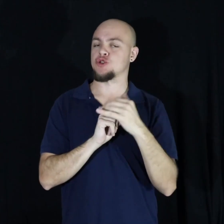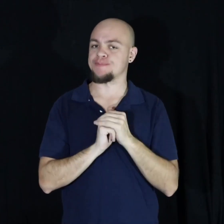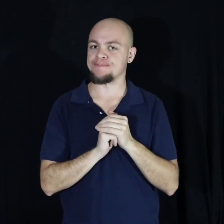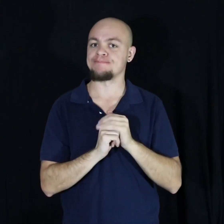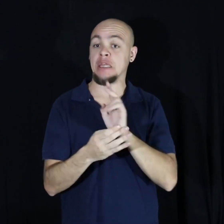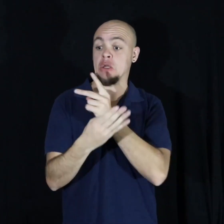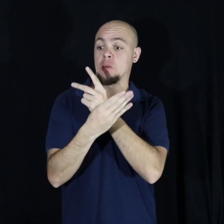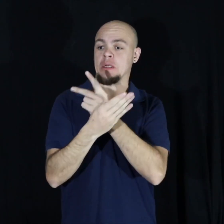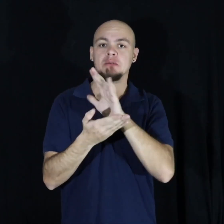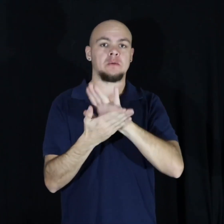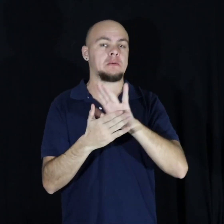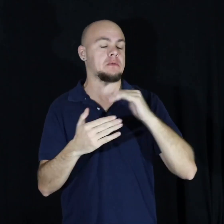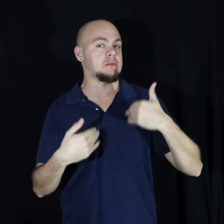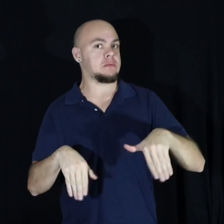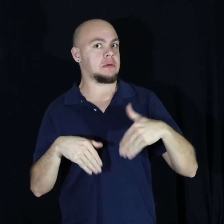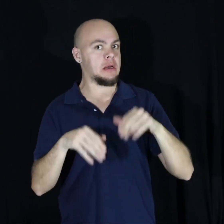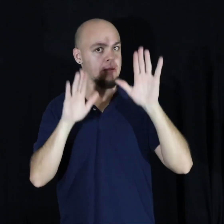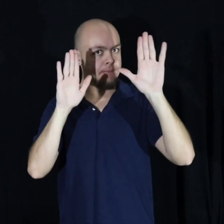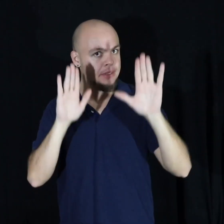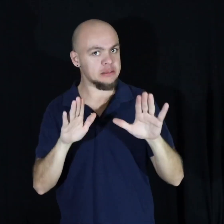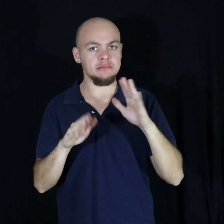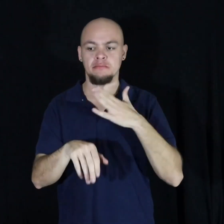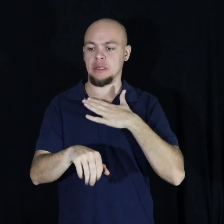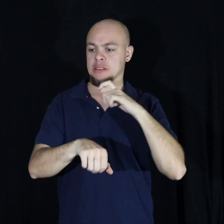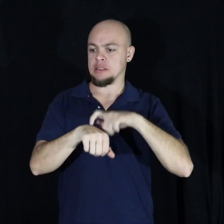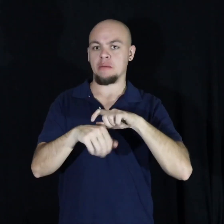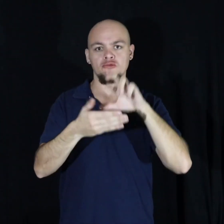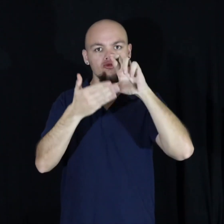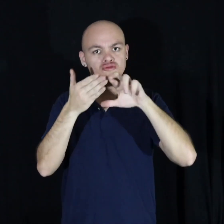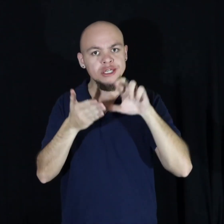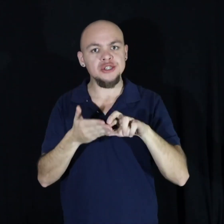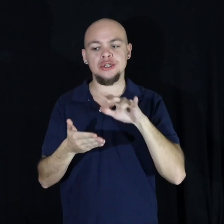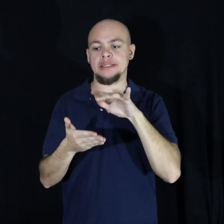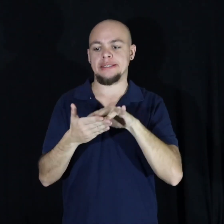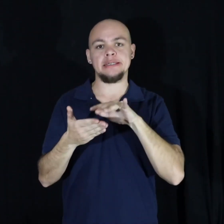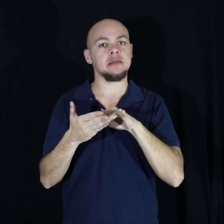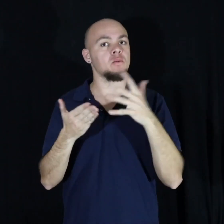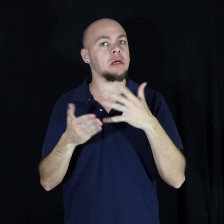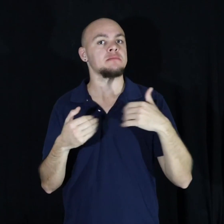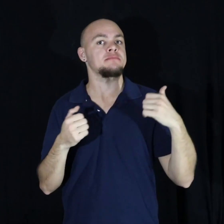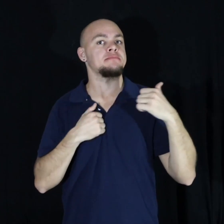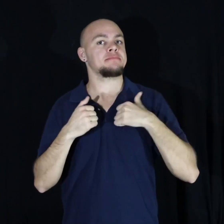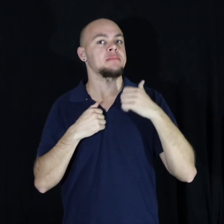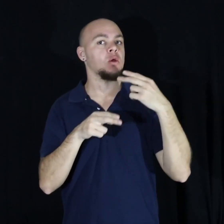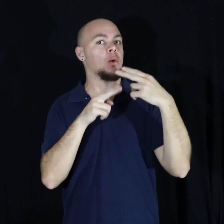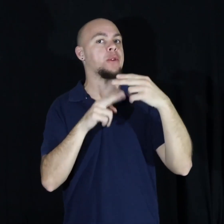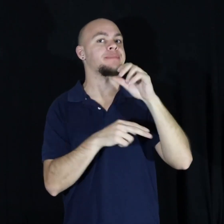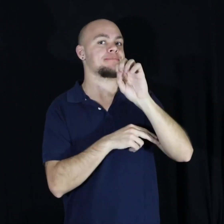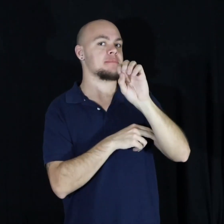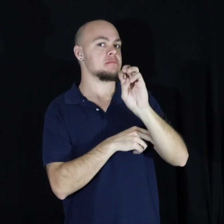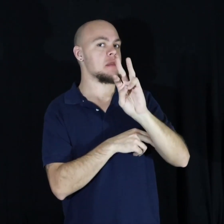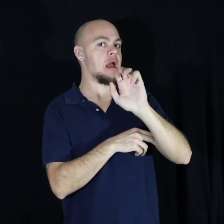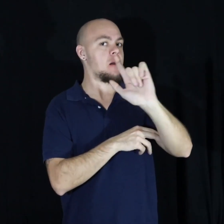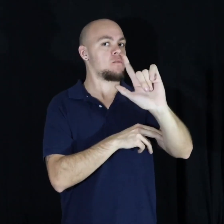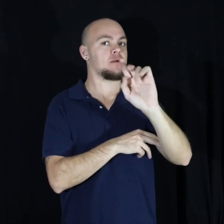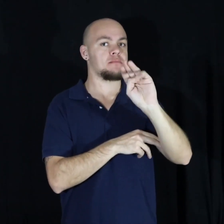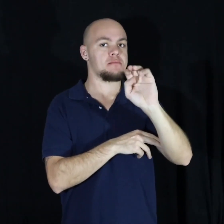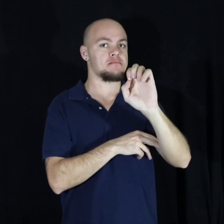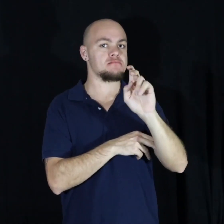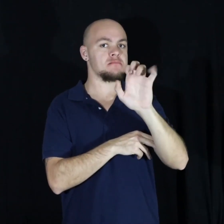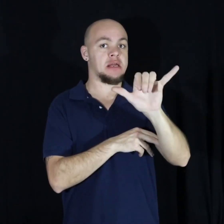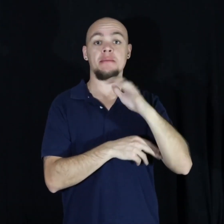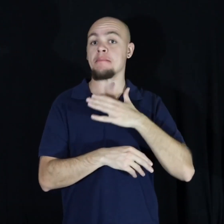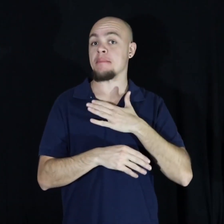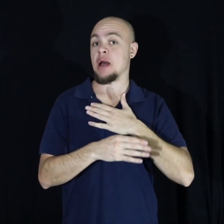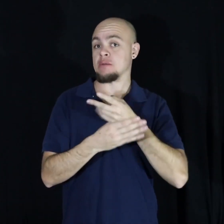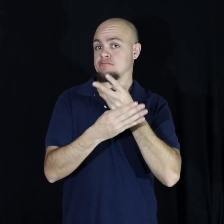is amazing, and the majority of my time there focused on researching and studying another type of primate called owl monkeys. For my master's thesis,